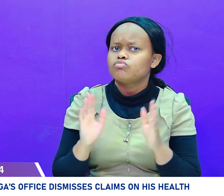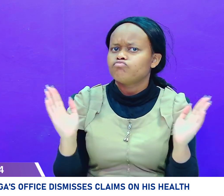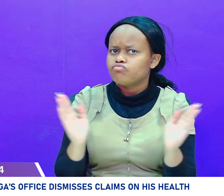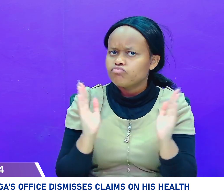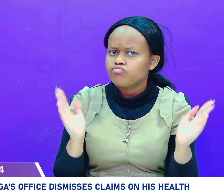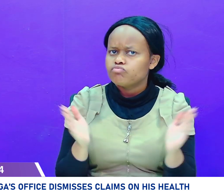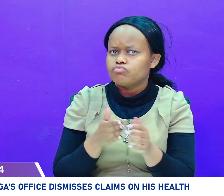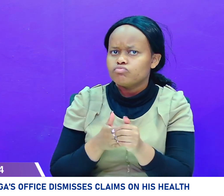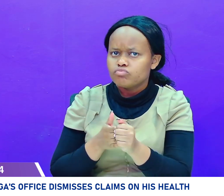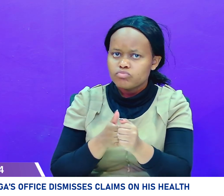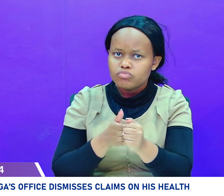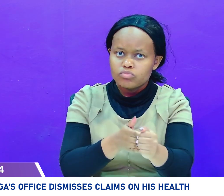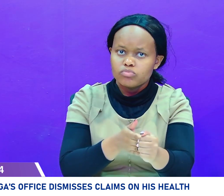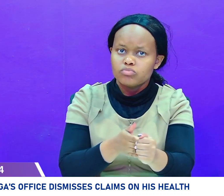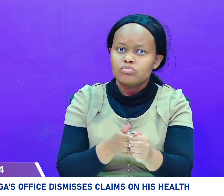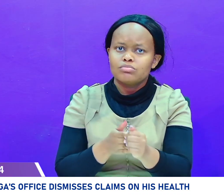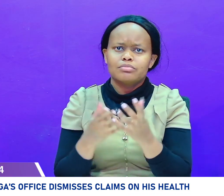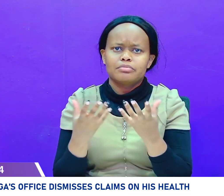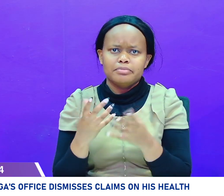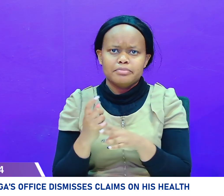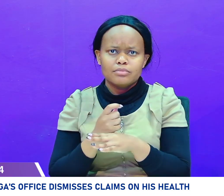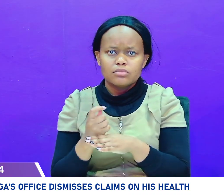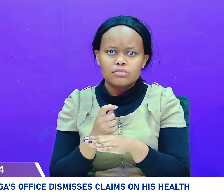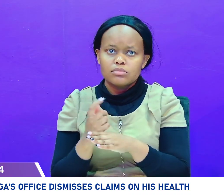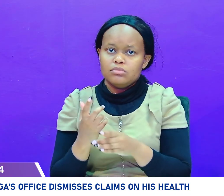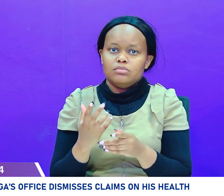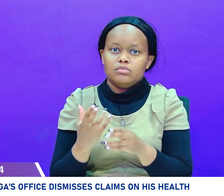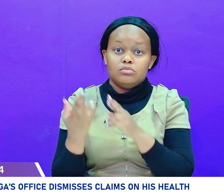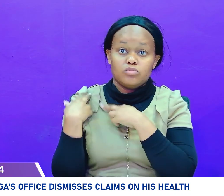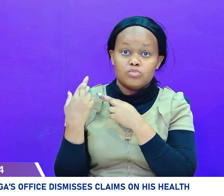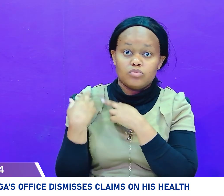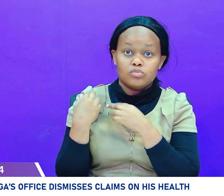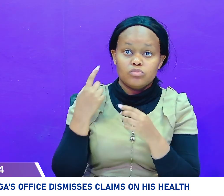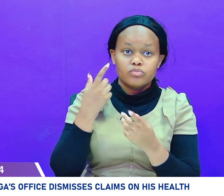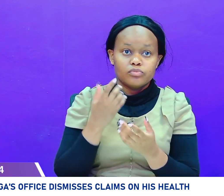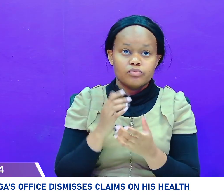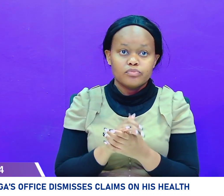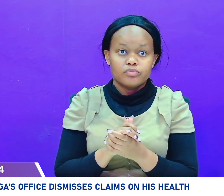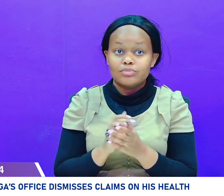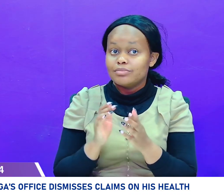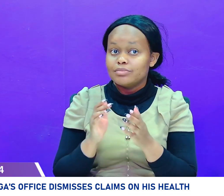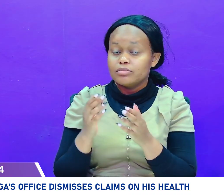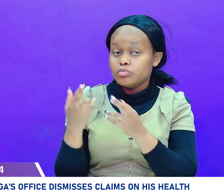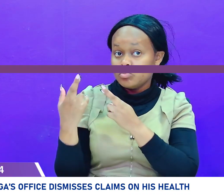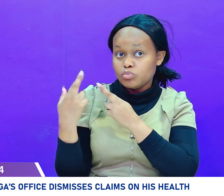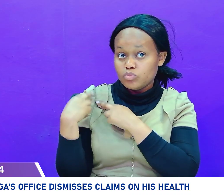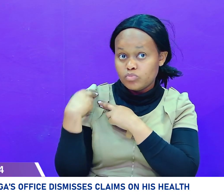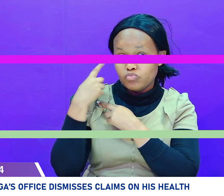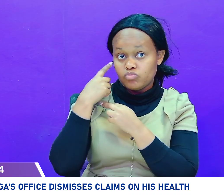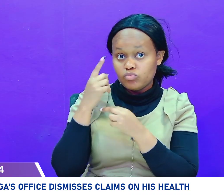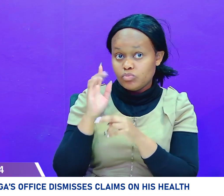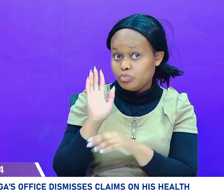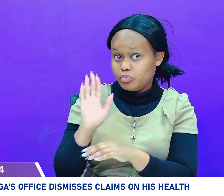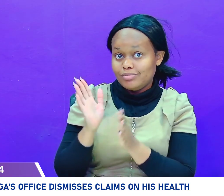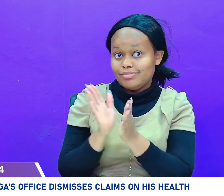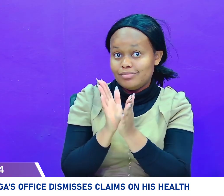The office further urged leaders to exercise responsibility and restraint in their